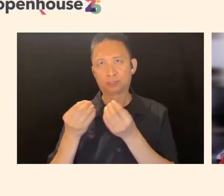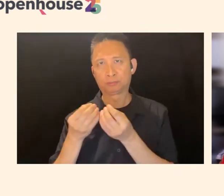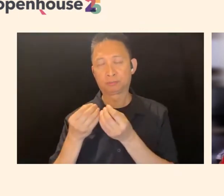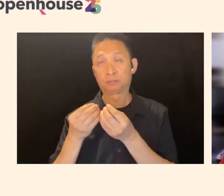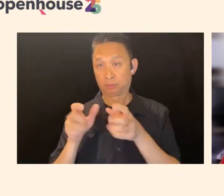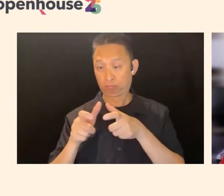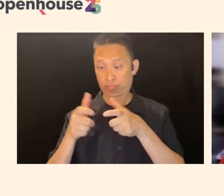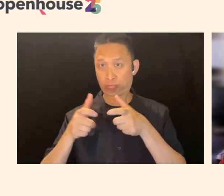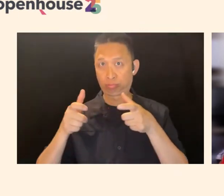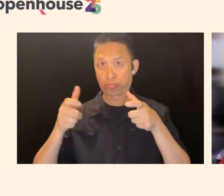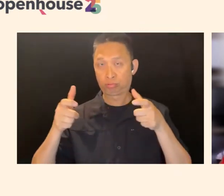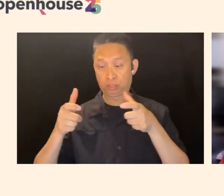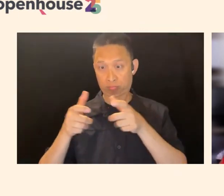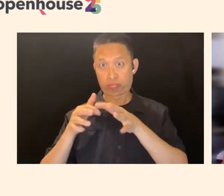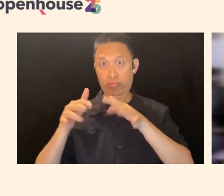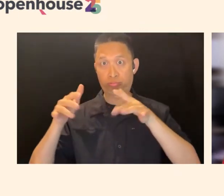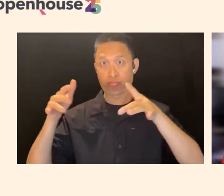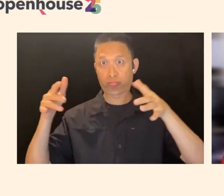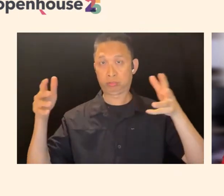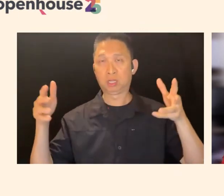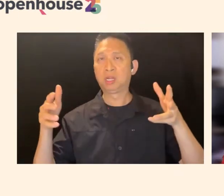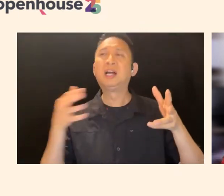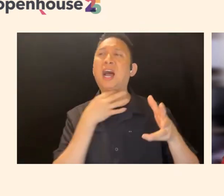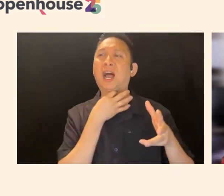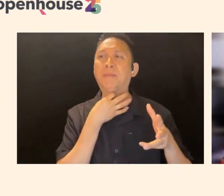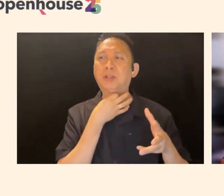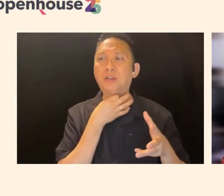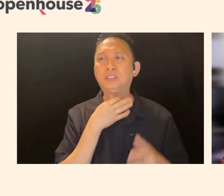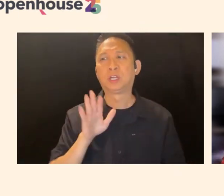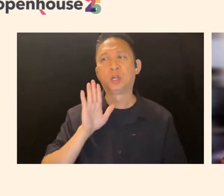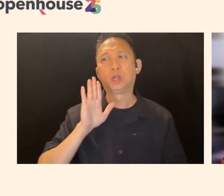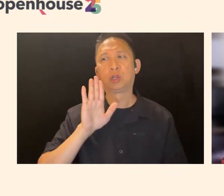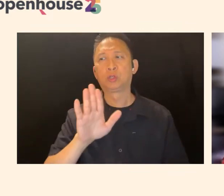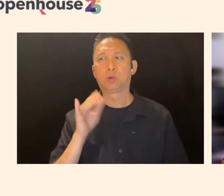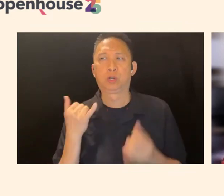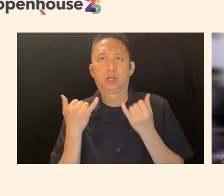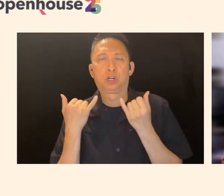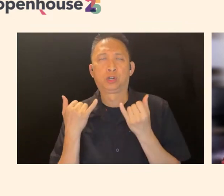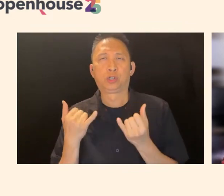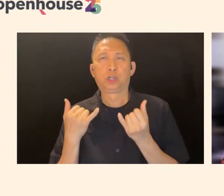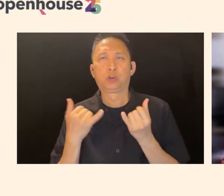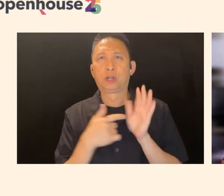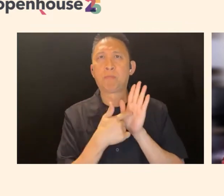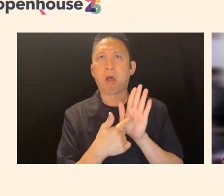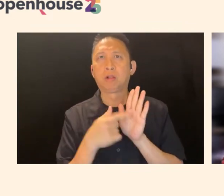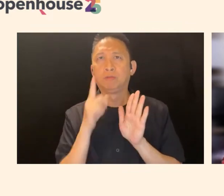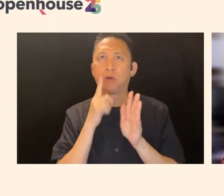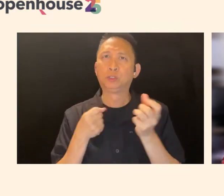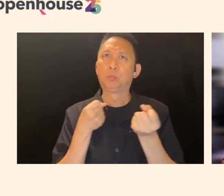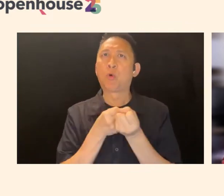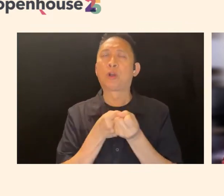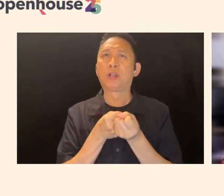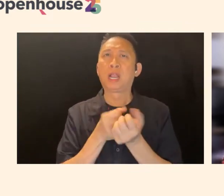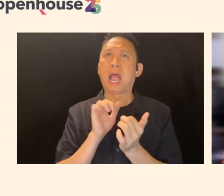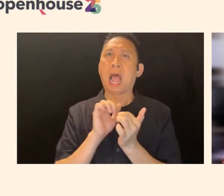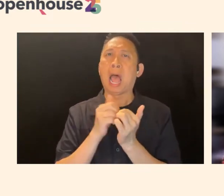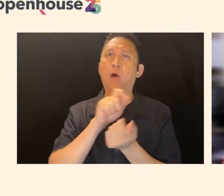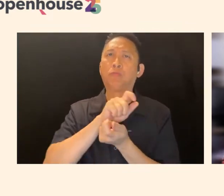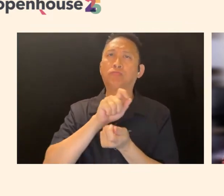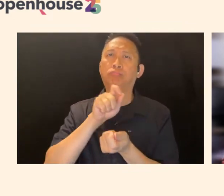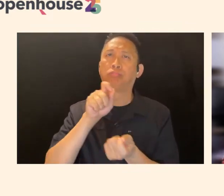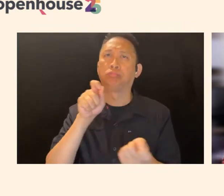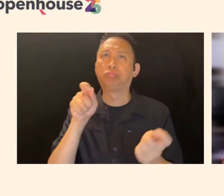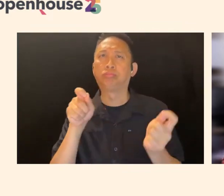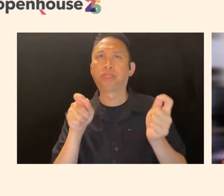programs, what ways do you think your existing model of support might be adapted to better serve queer older